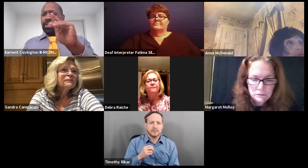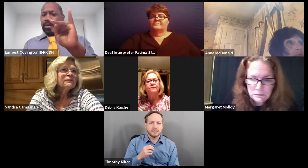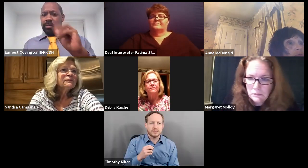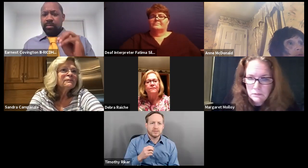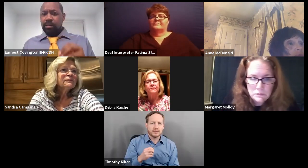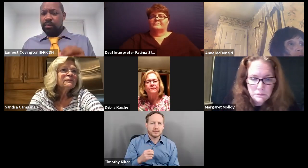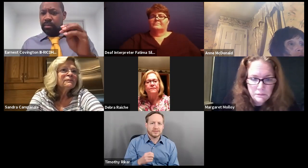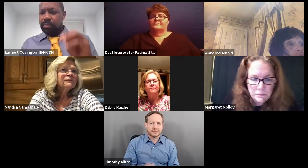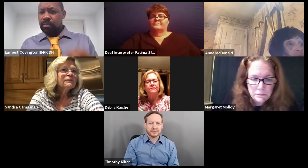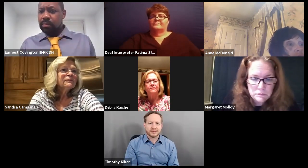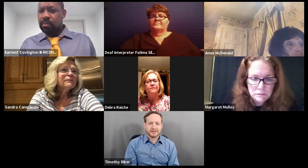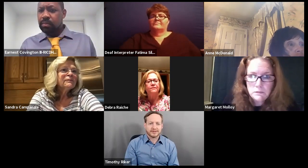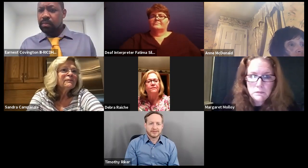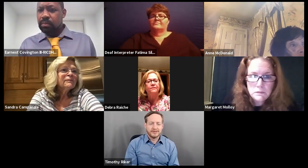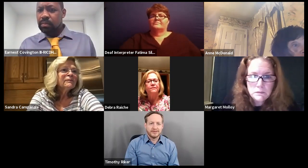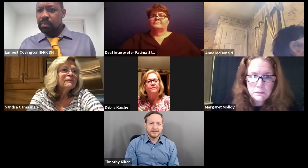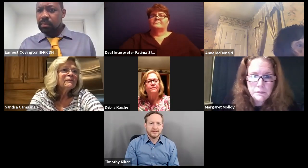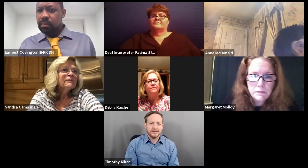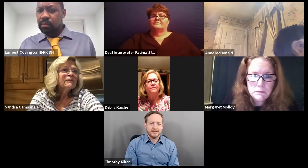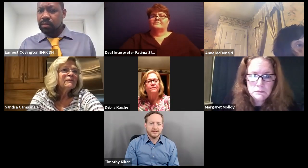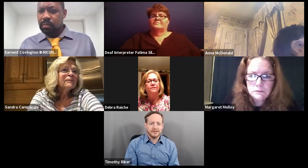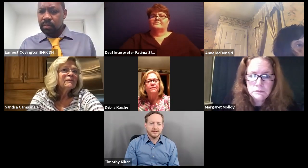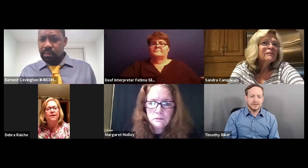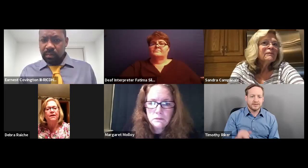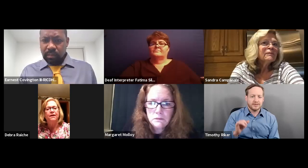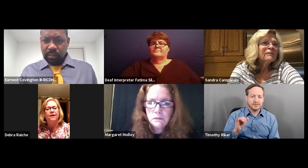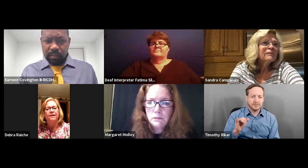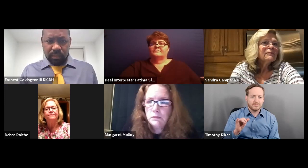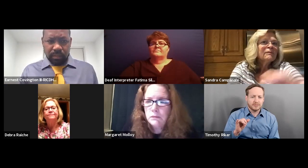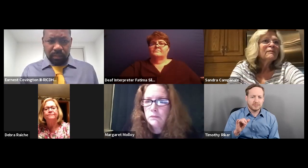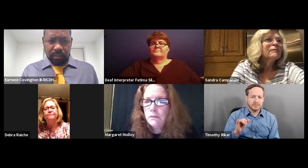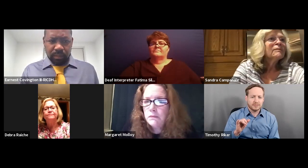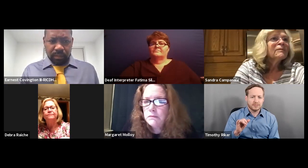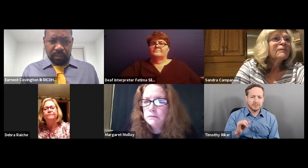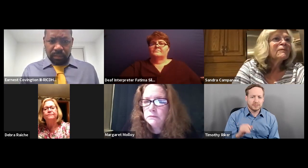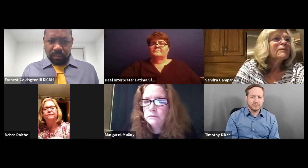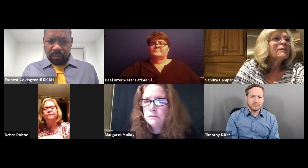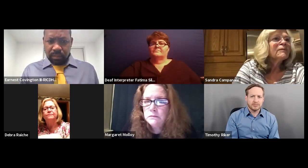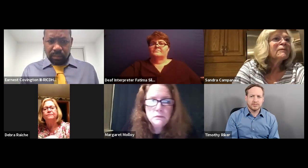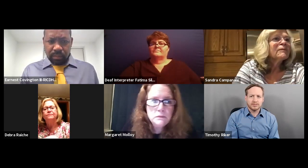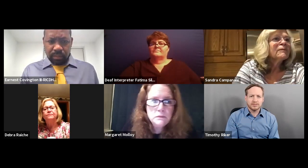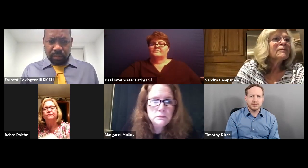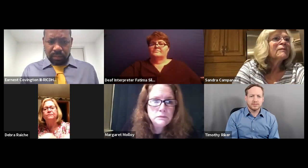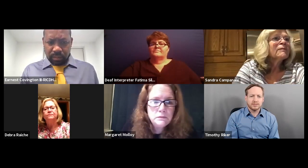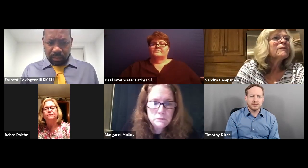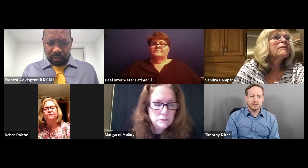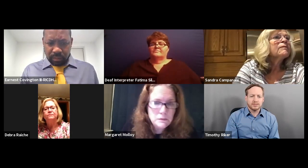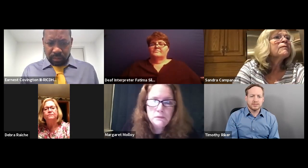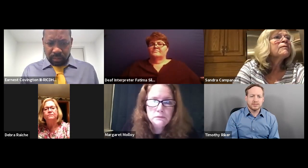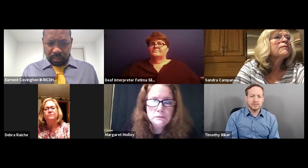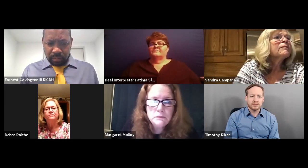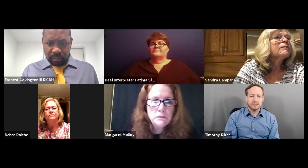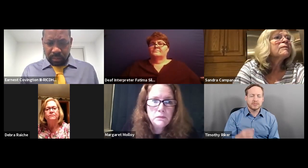So Ernest is reminding people to please turn their videos off. I can see Tim, Carol. So I'm good. Go ahead then. Go